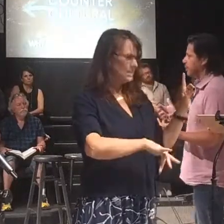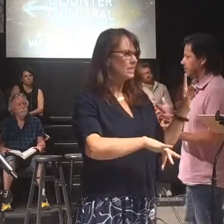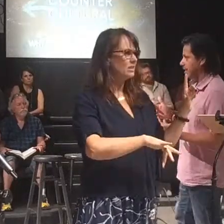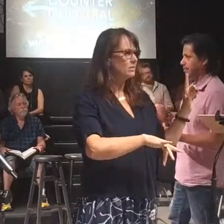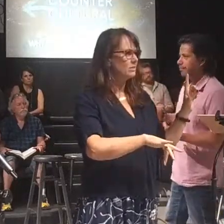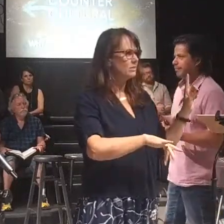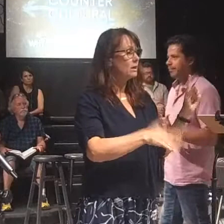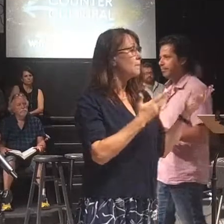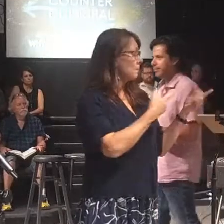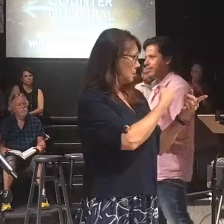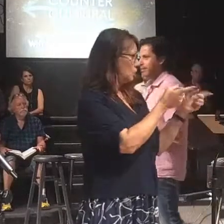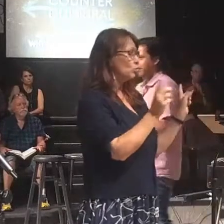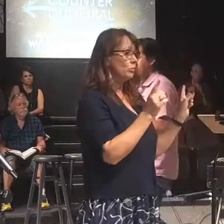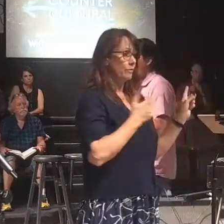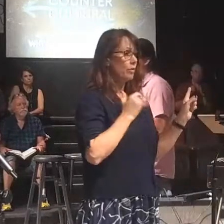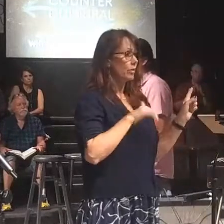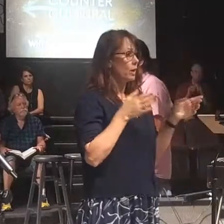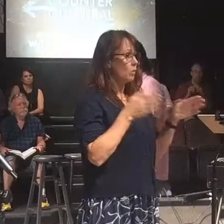you feel that way today.